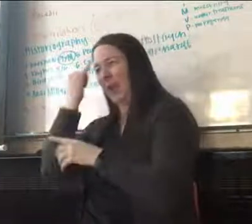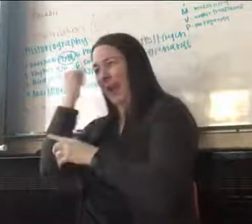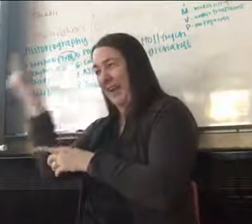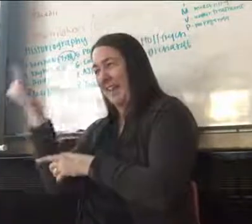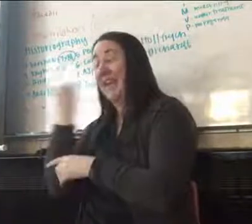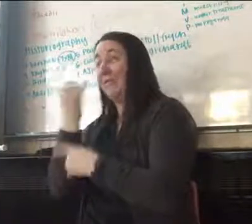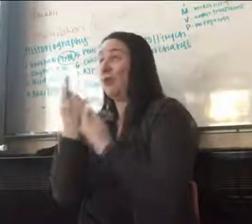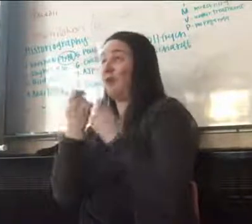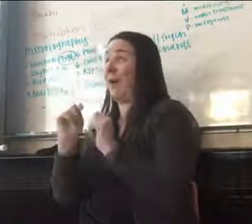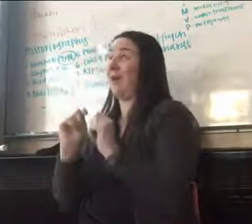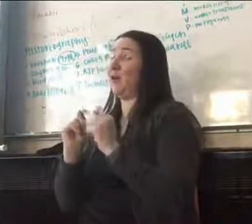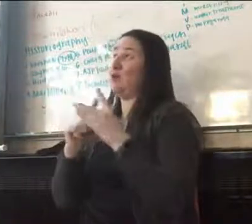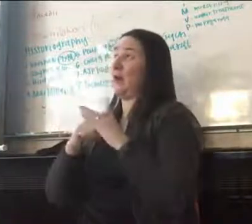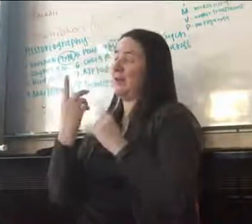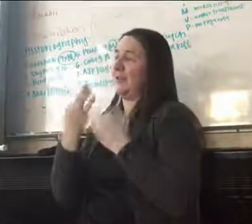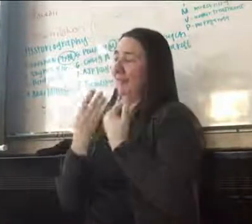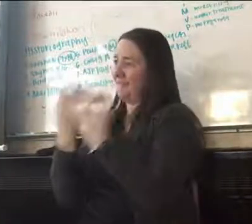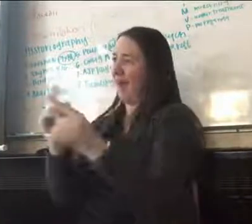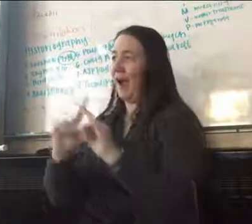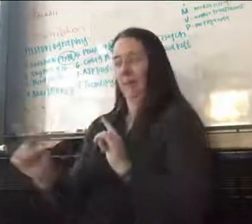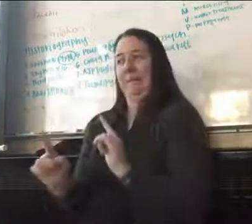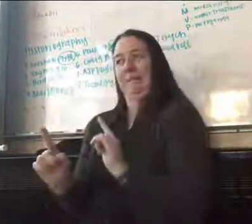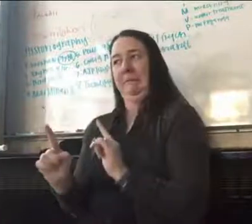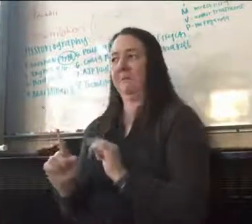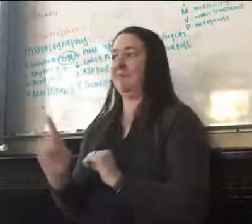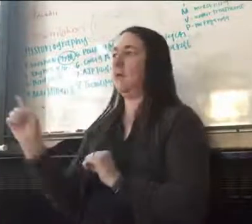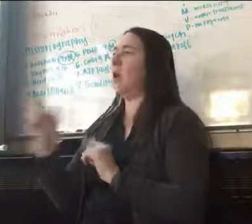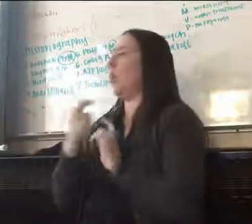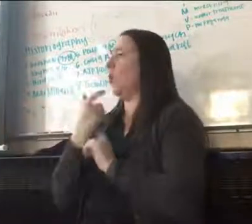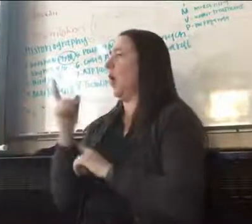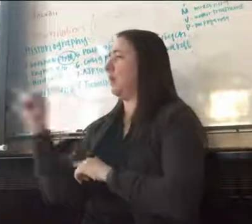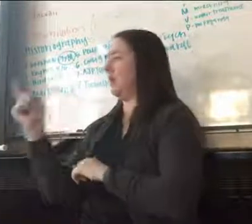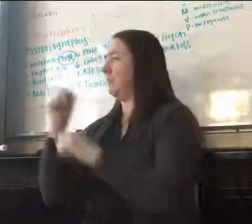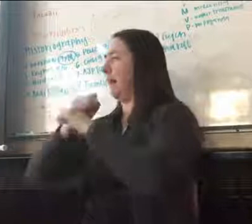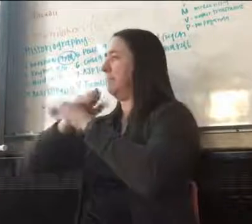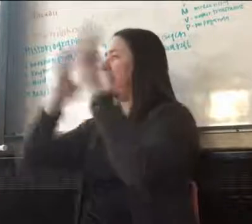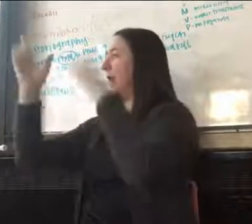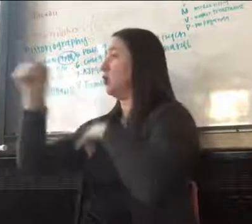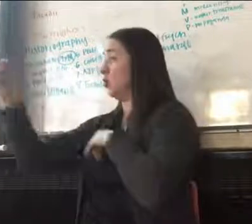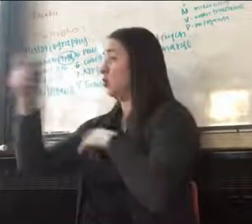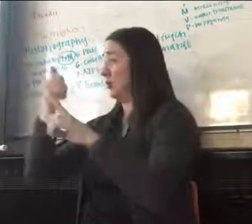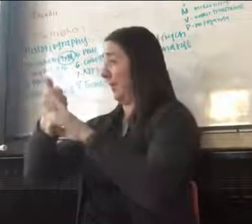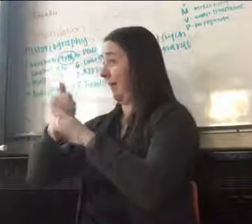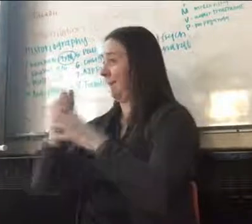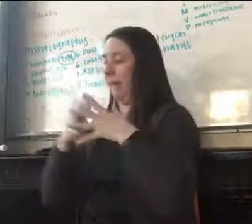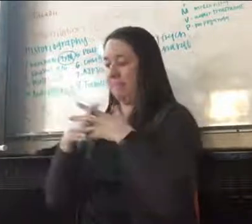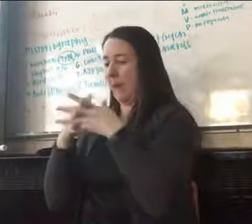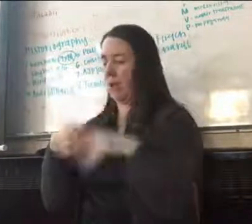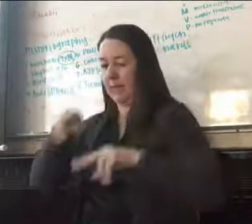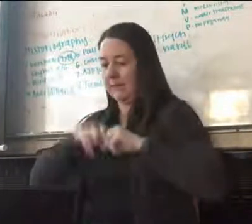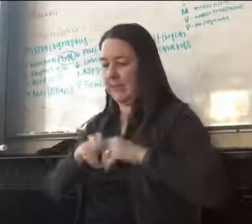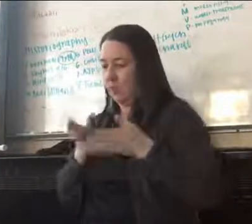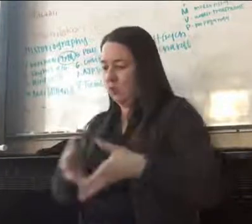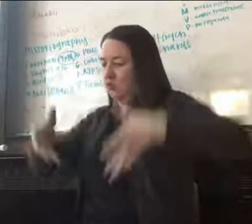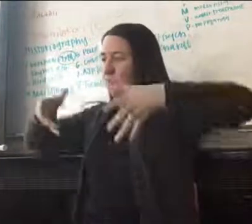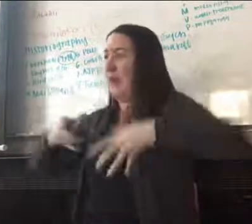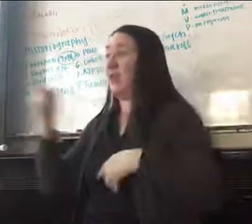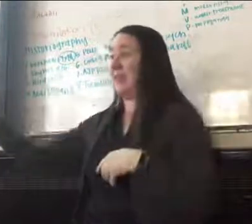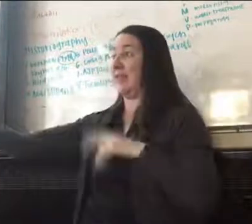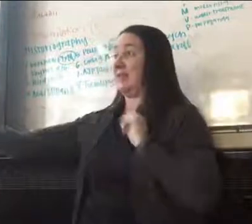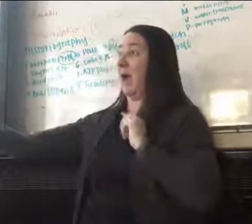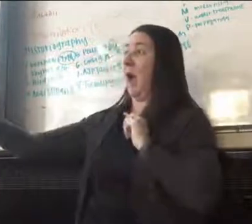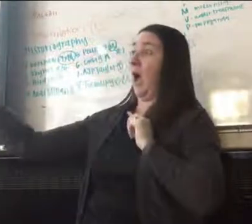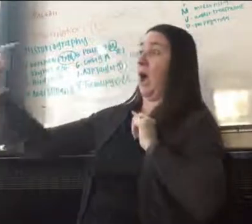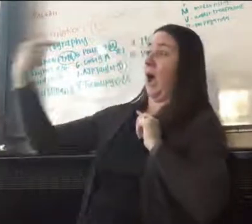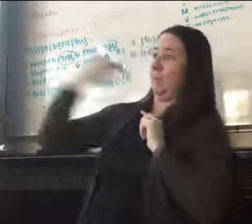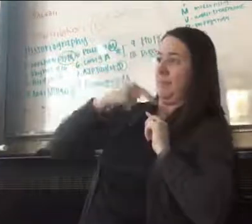set something on fire. So we're going to watch this clip, and I want you to imagine you're an American sitting in the trench, and this is coming at you.